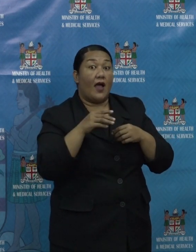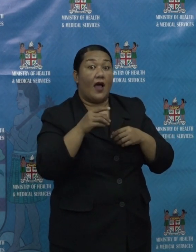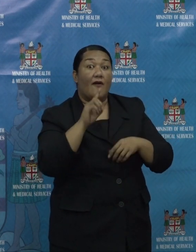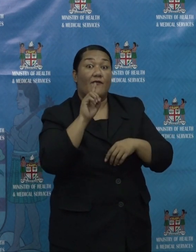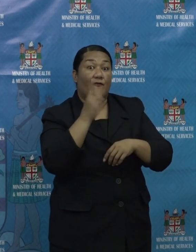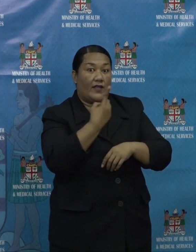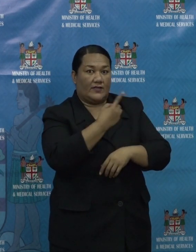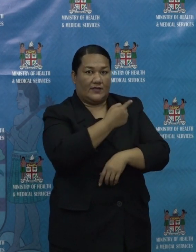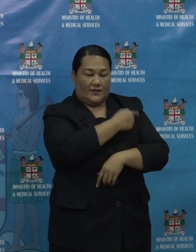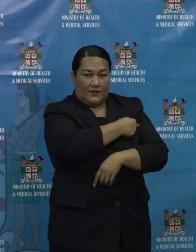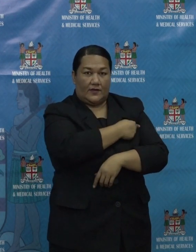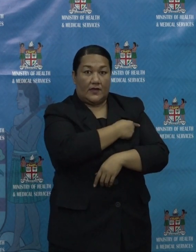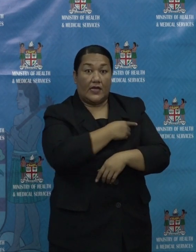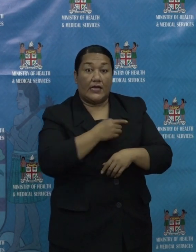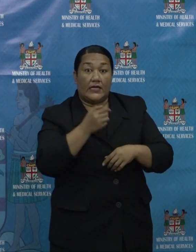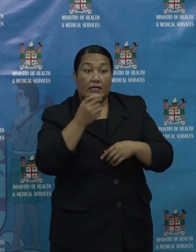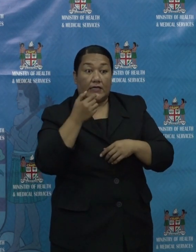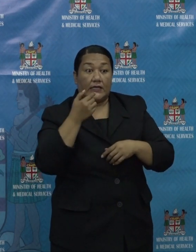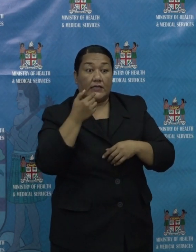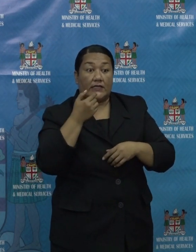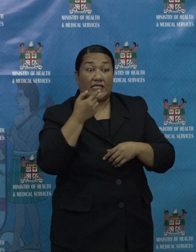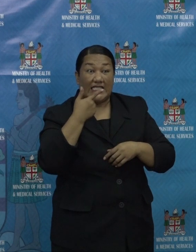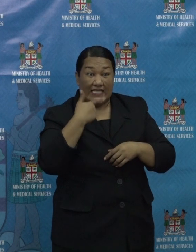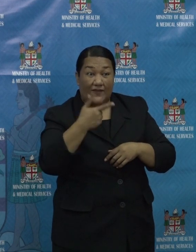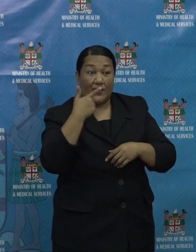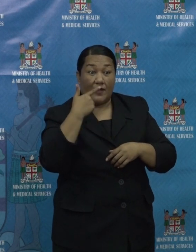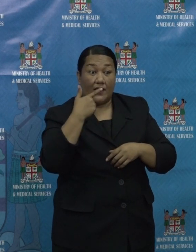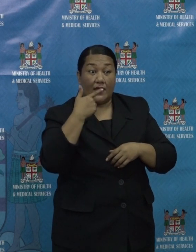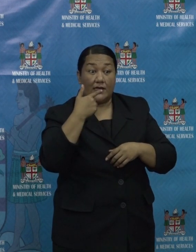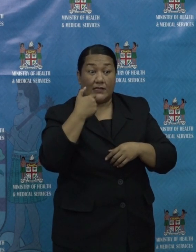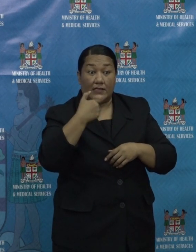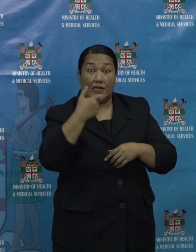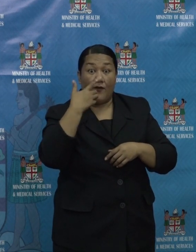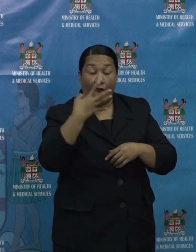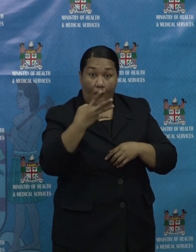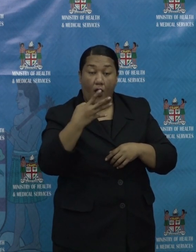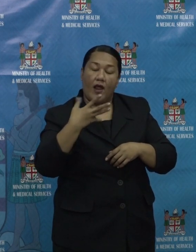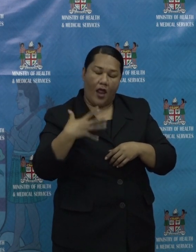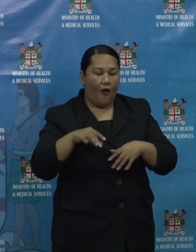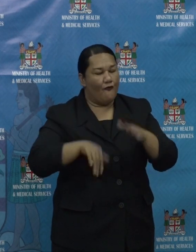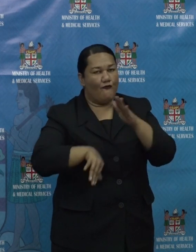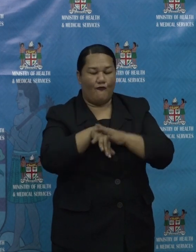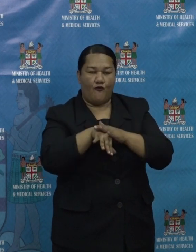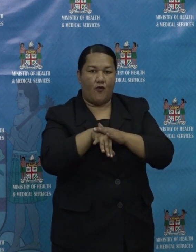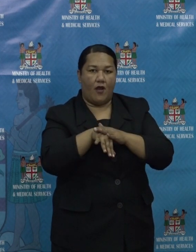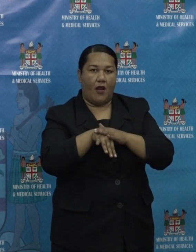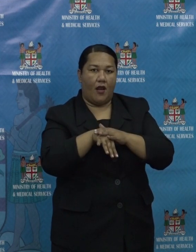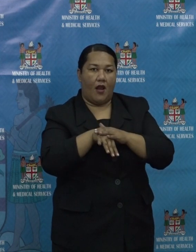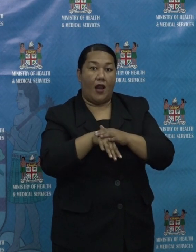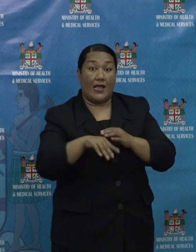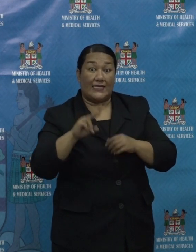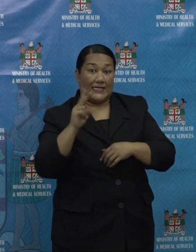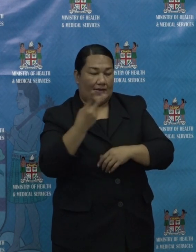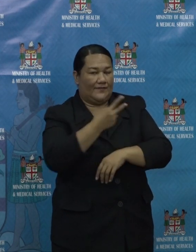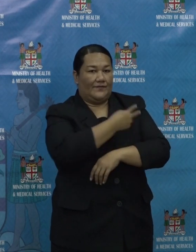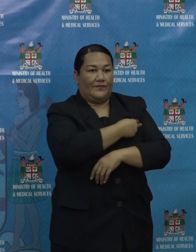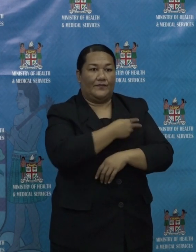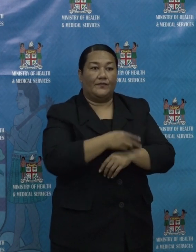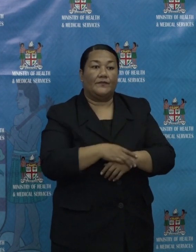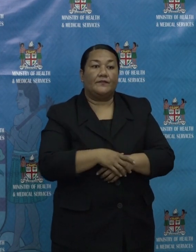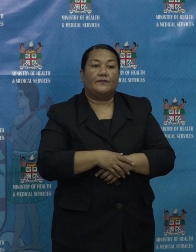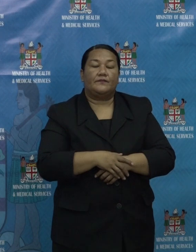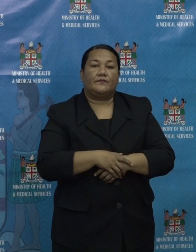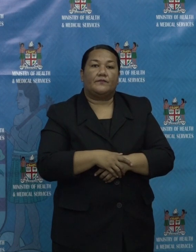and 16.4% are now fully vaccinated nationwide. I would like to just talk a little bit